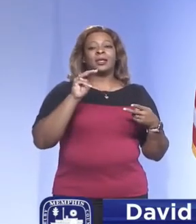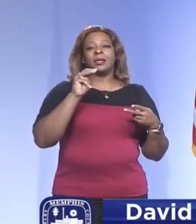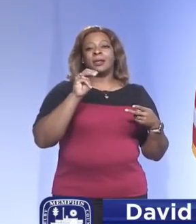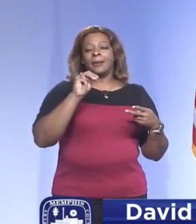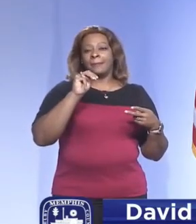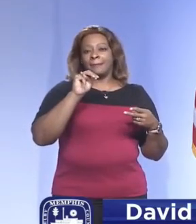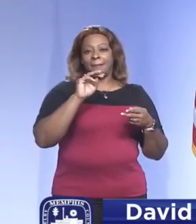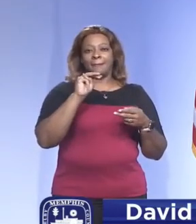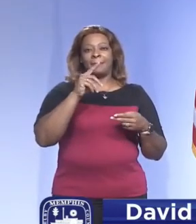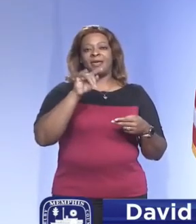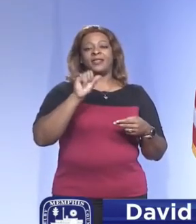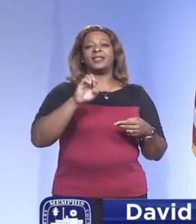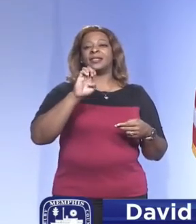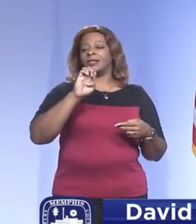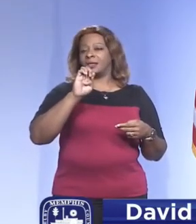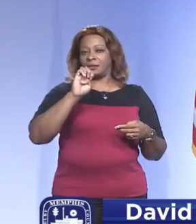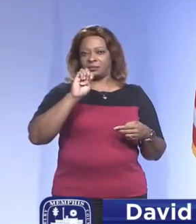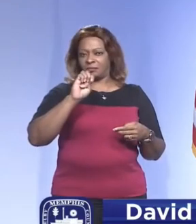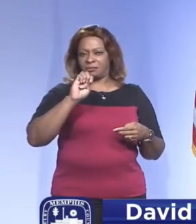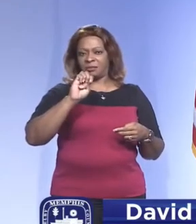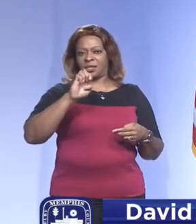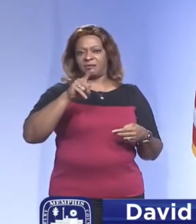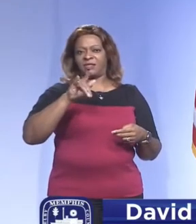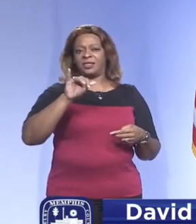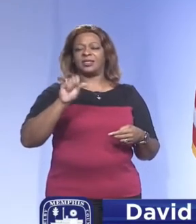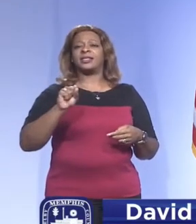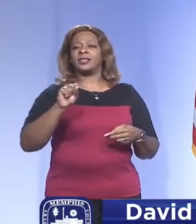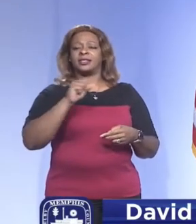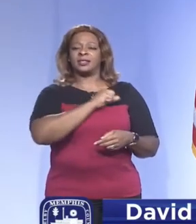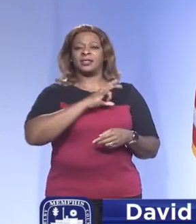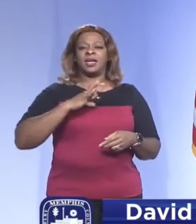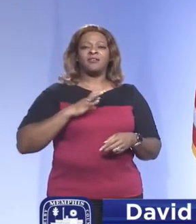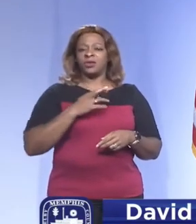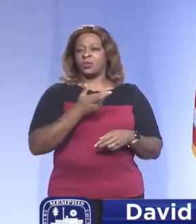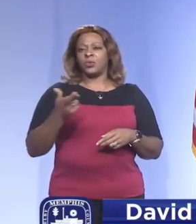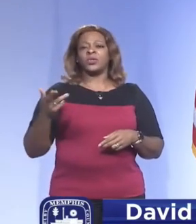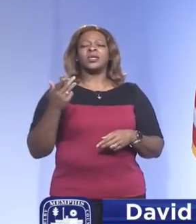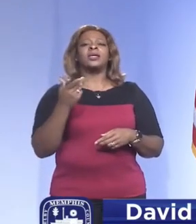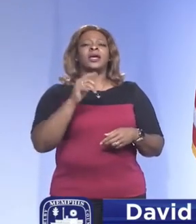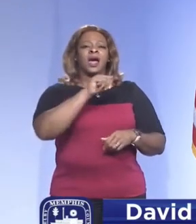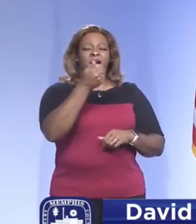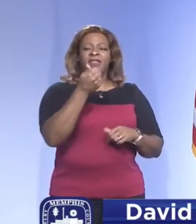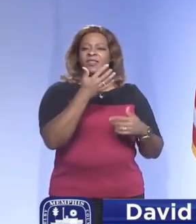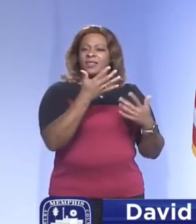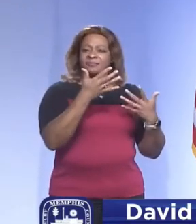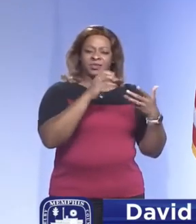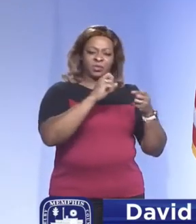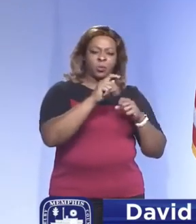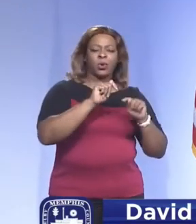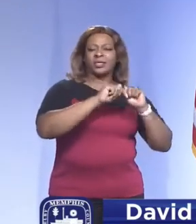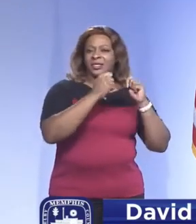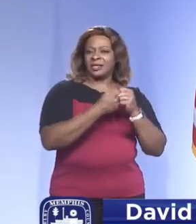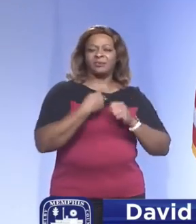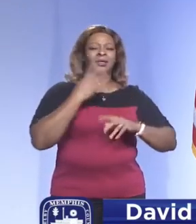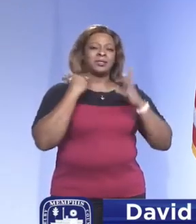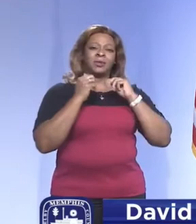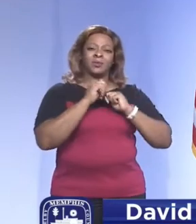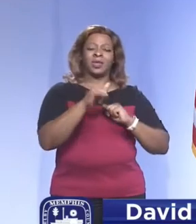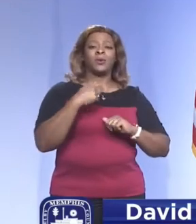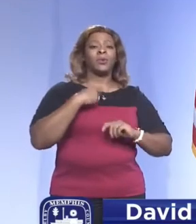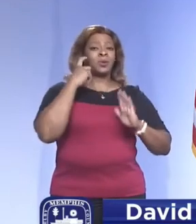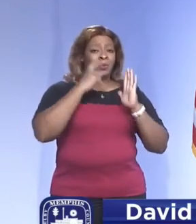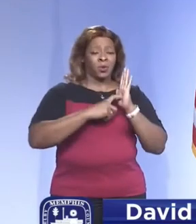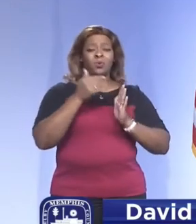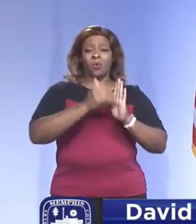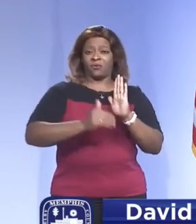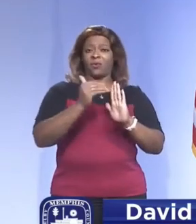methicillin-resistant Staph aureus, and other sorts of outbreaks that have occurred in sports teams. And what we see repeatedly